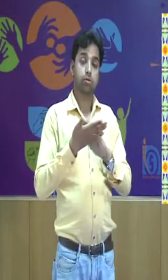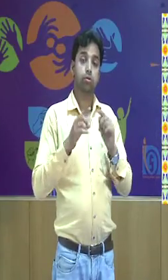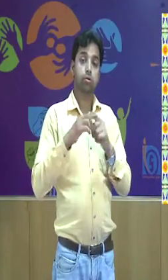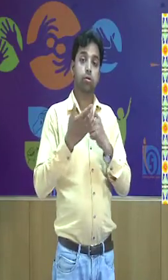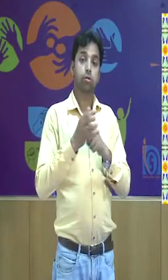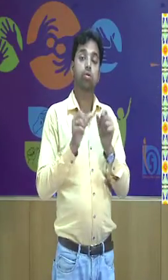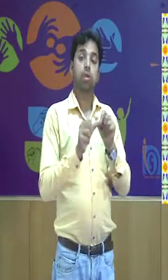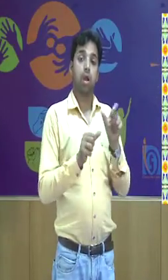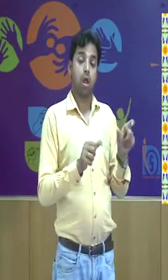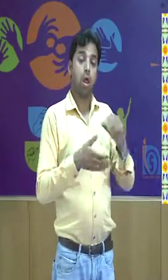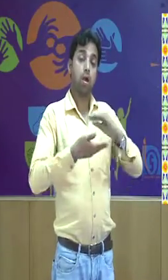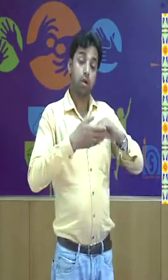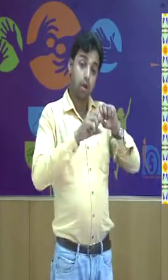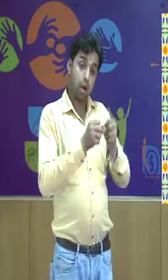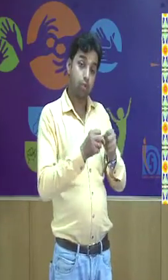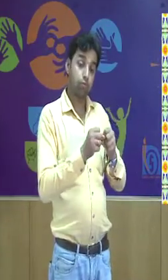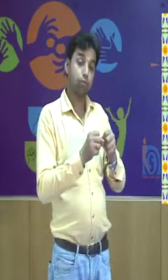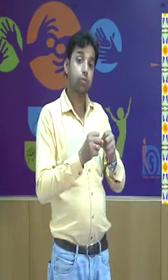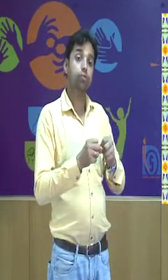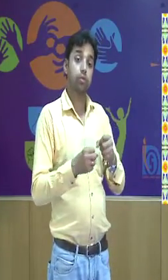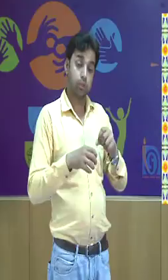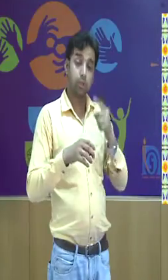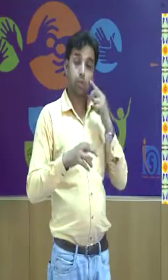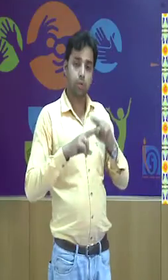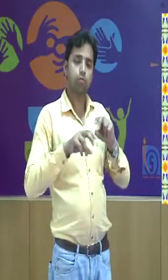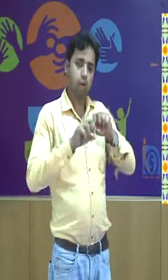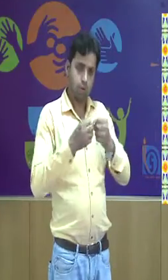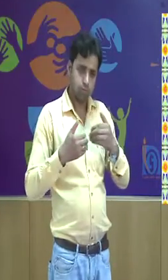divorce could be taken on certain conditions.